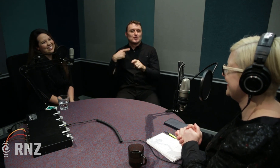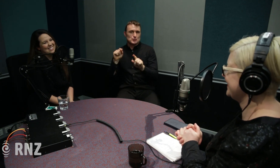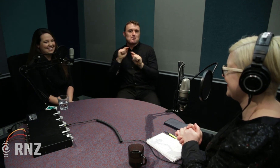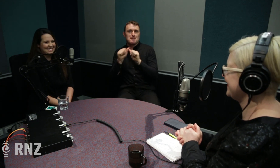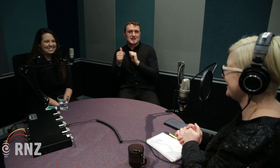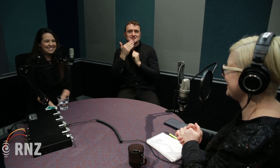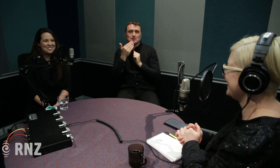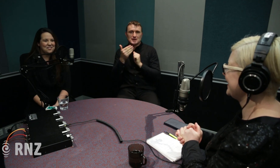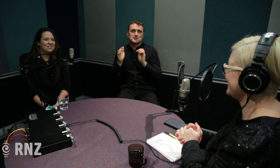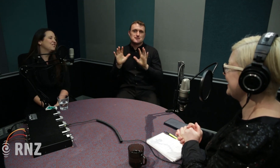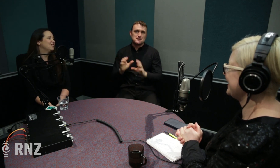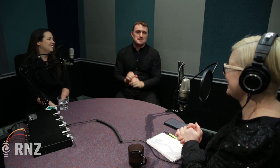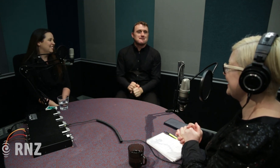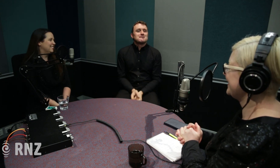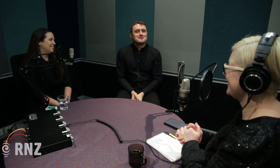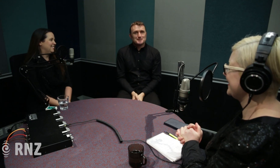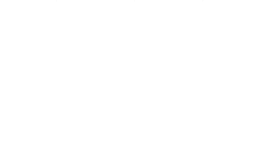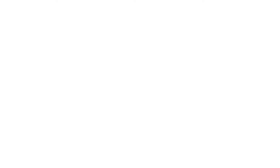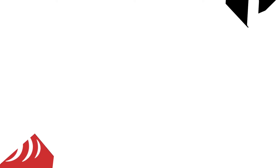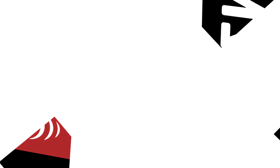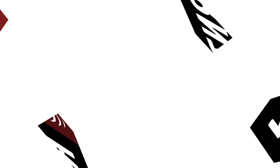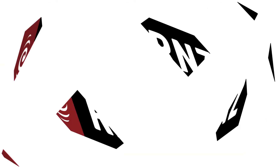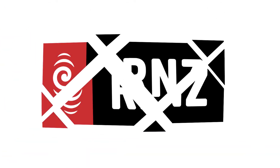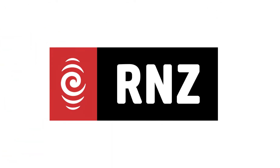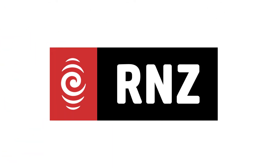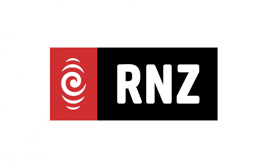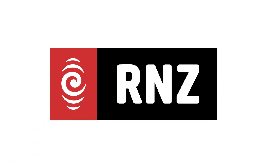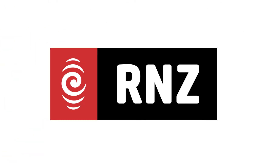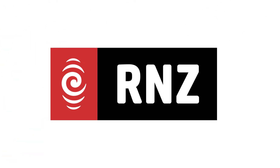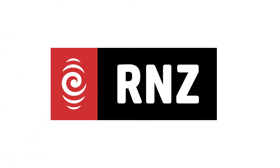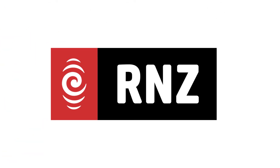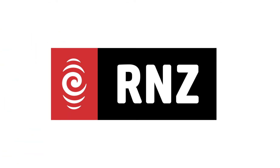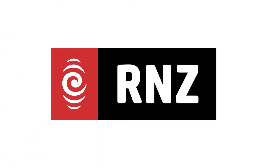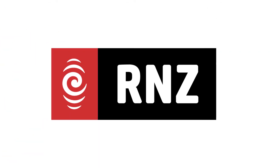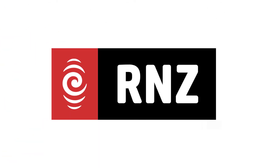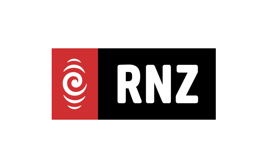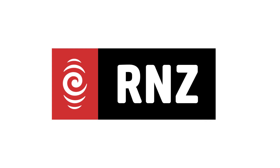Thank you.